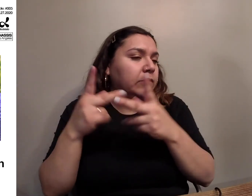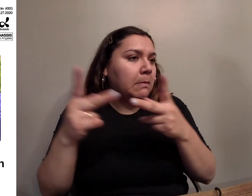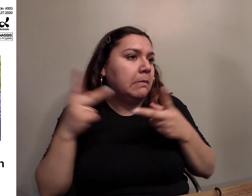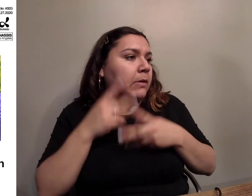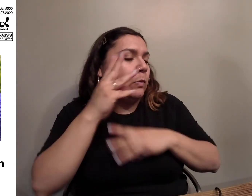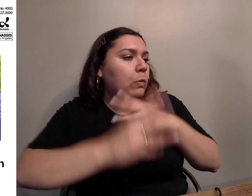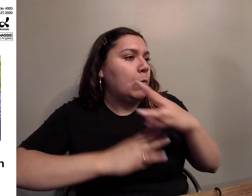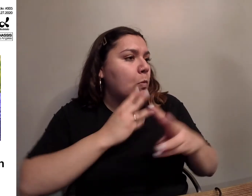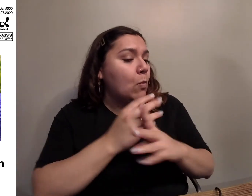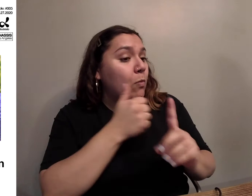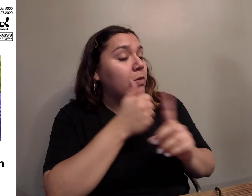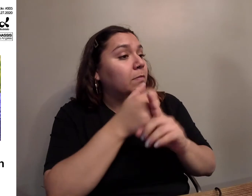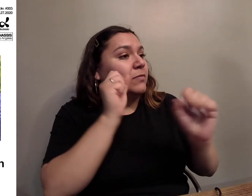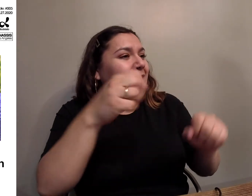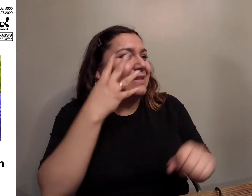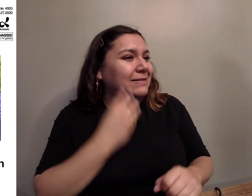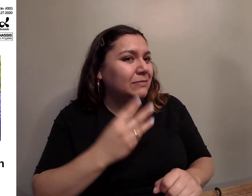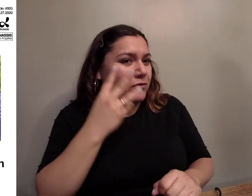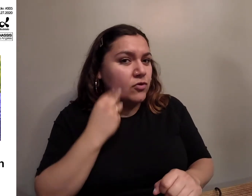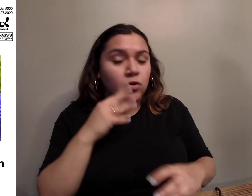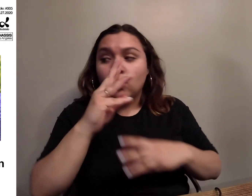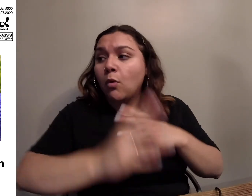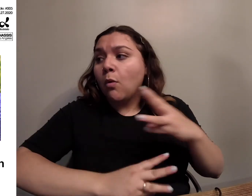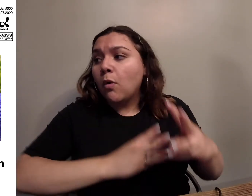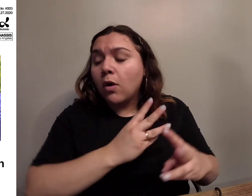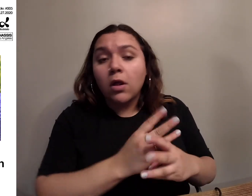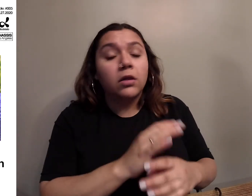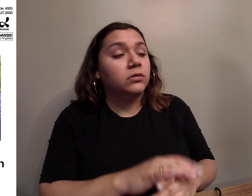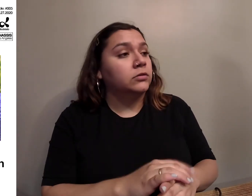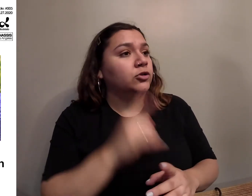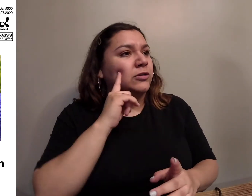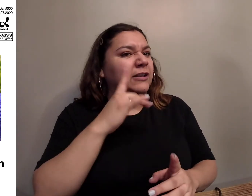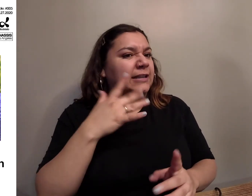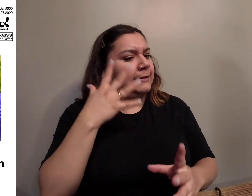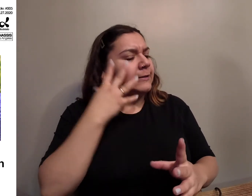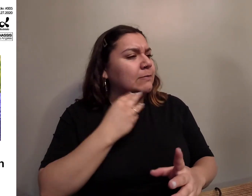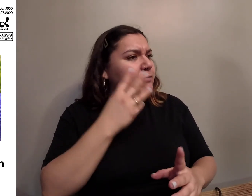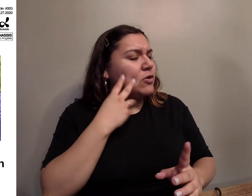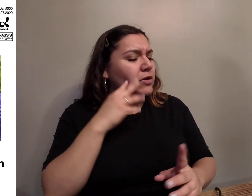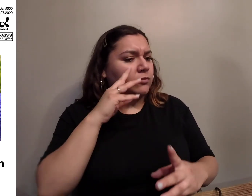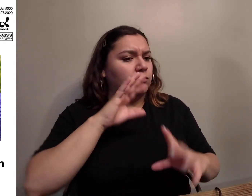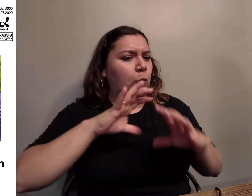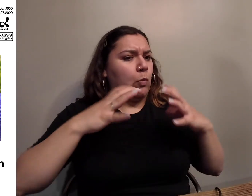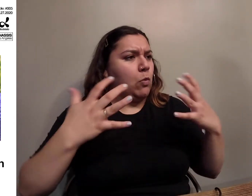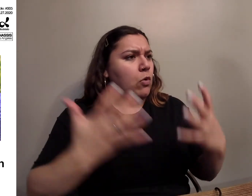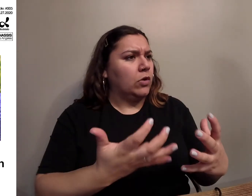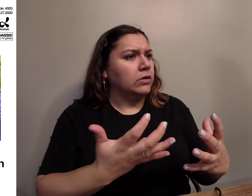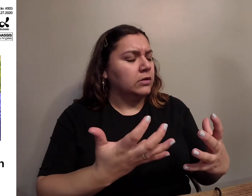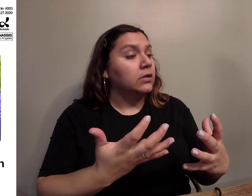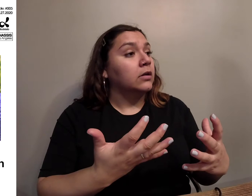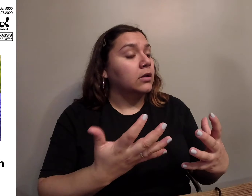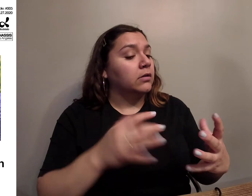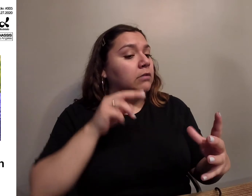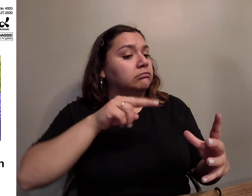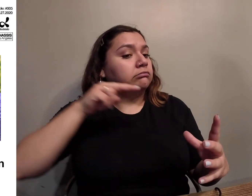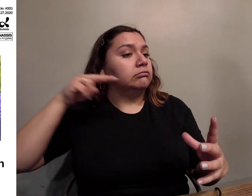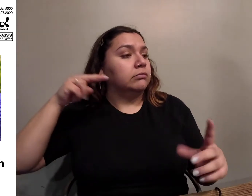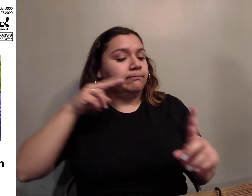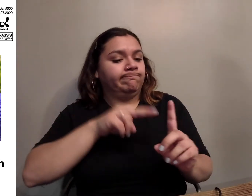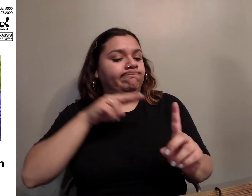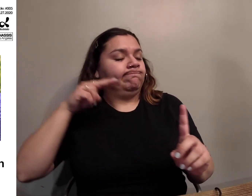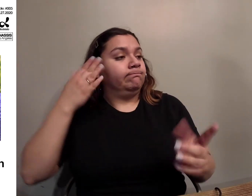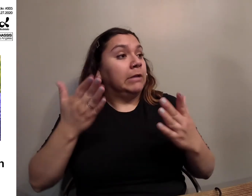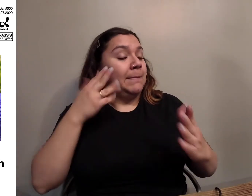that they can experience the world from afar, looking perhaps at the